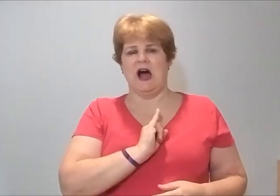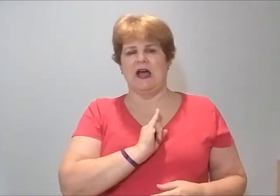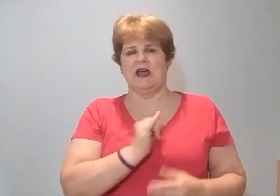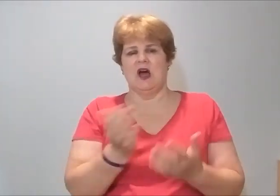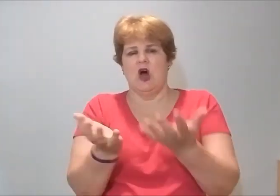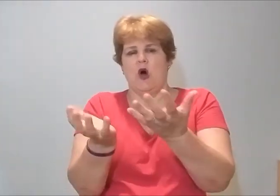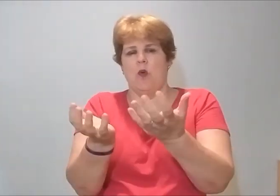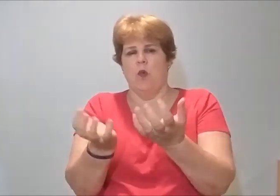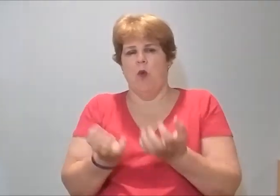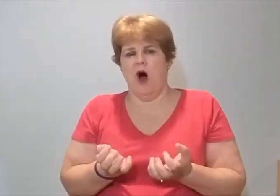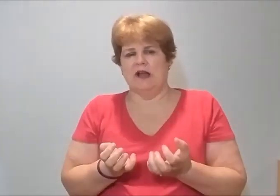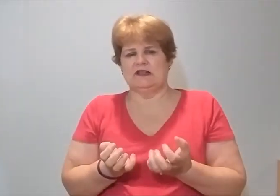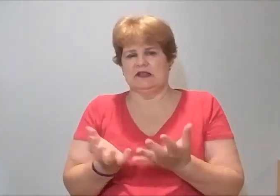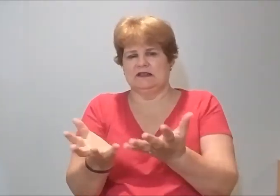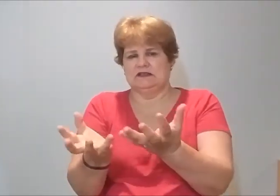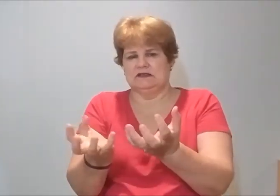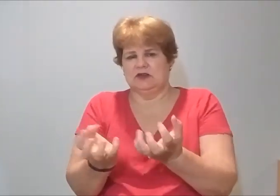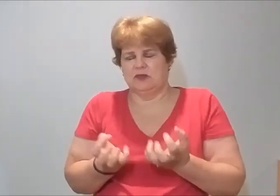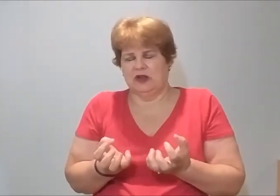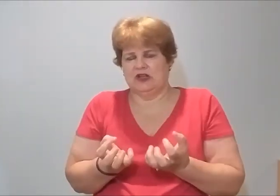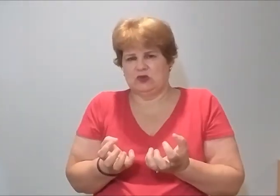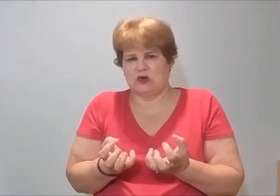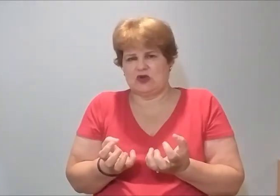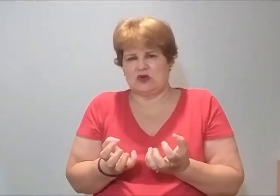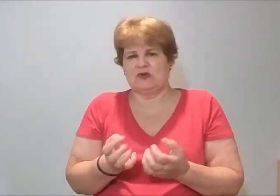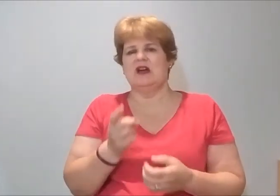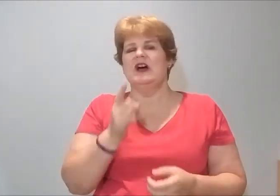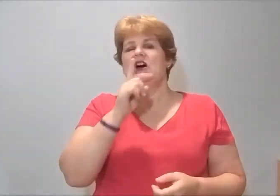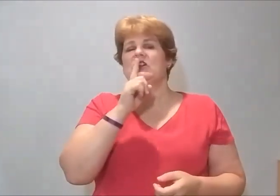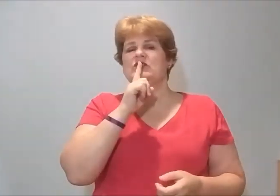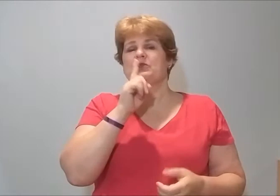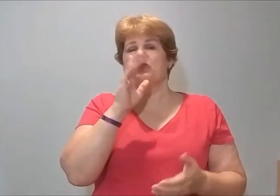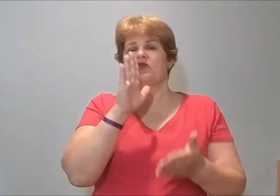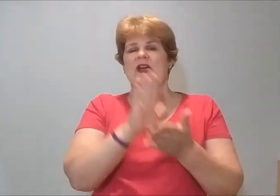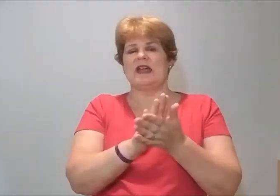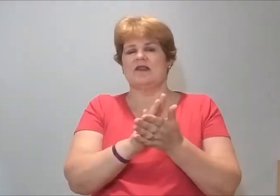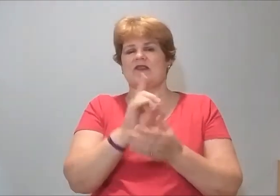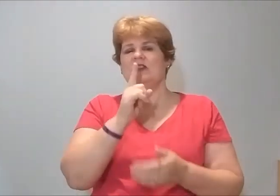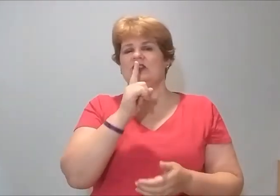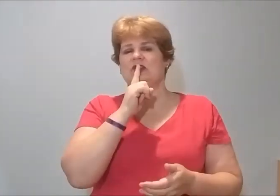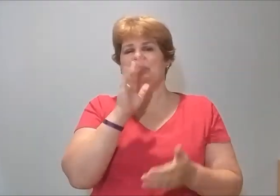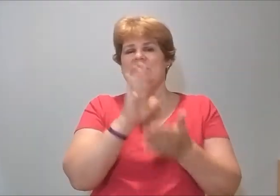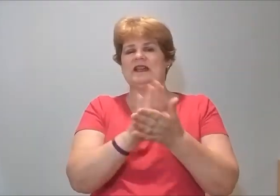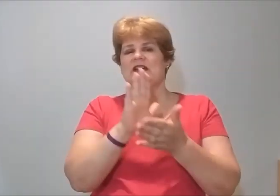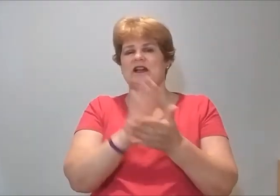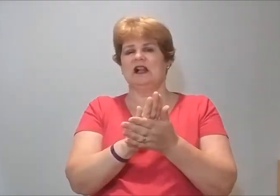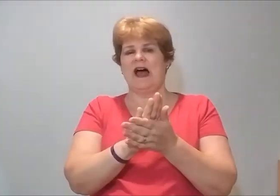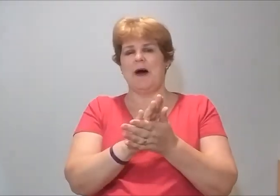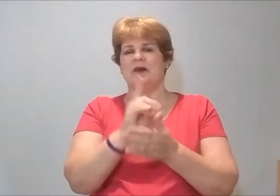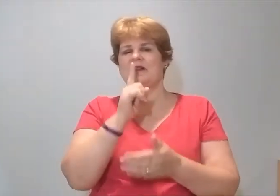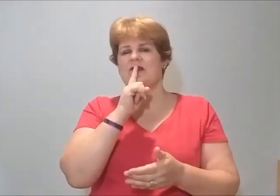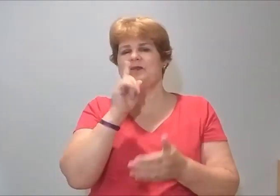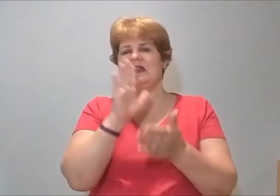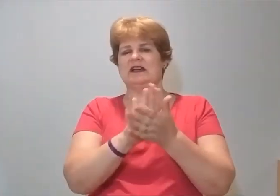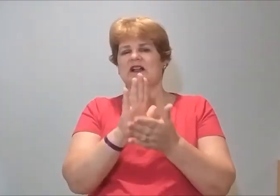I want, you're pulling it towards you, to praise, to speak, clap. Speak, clap